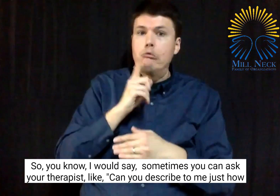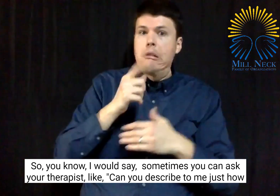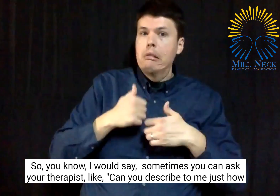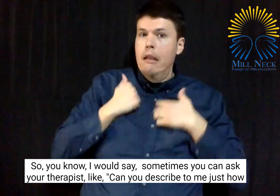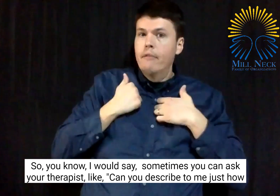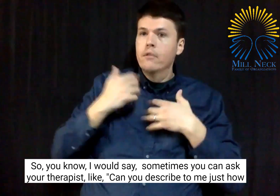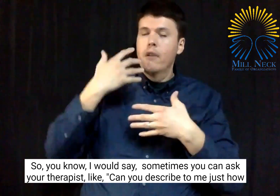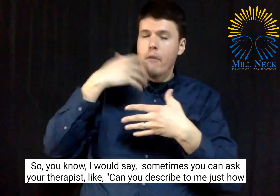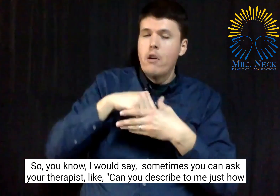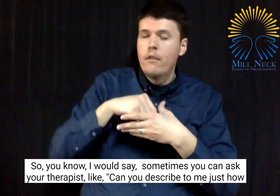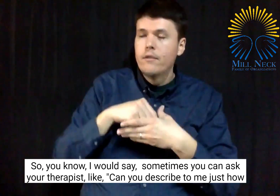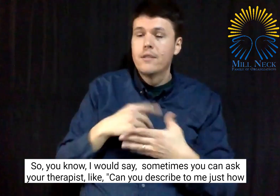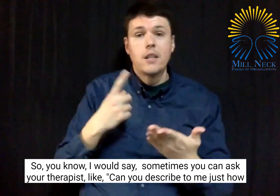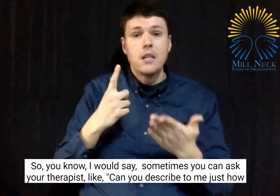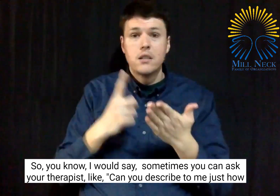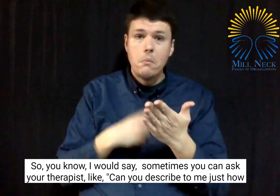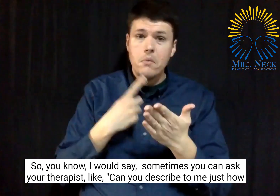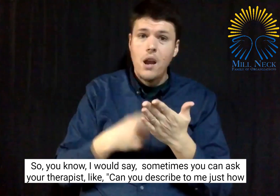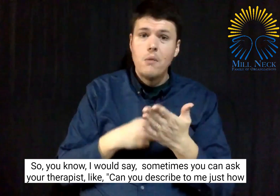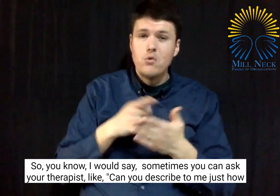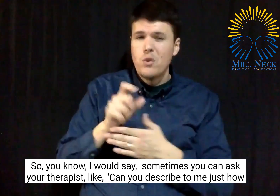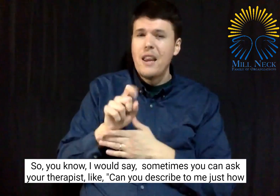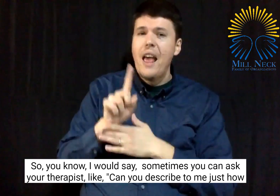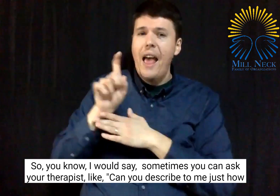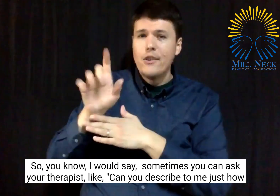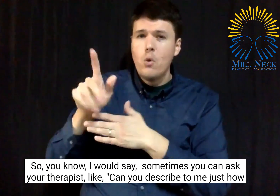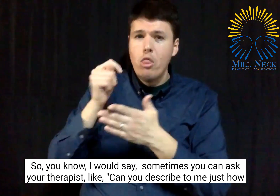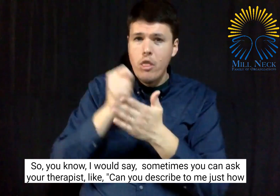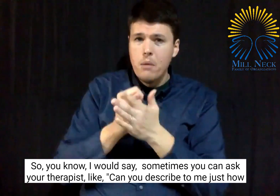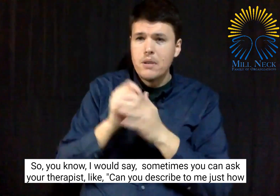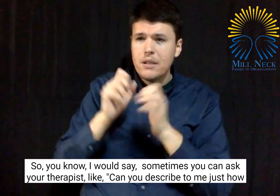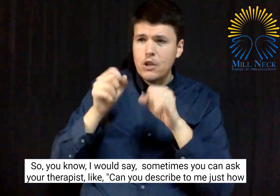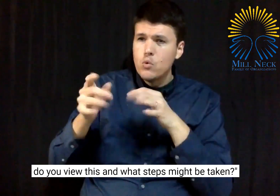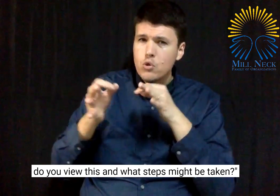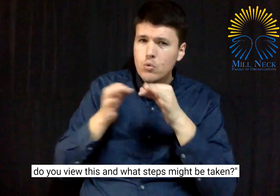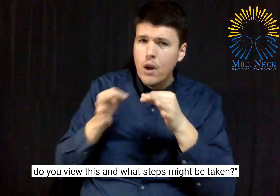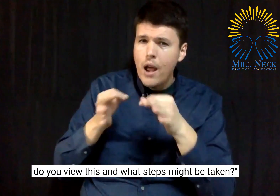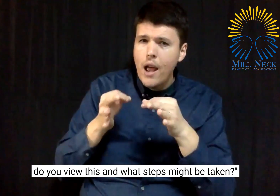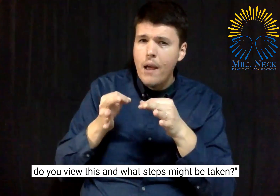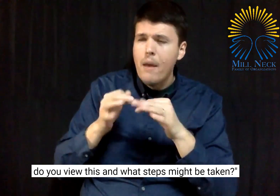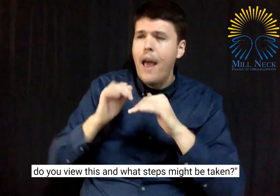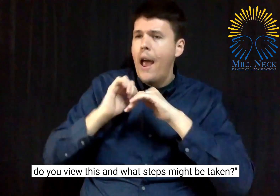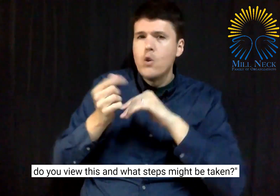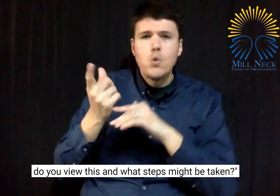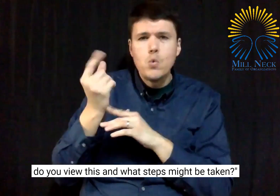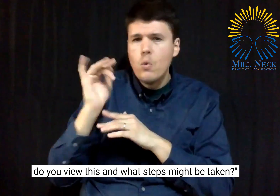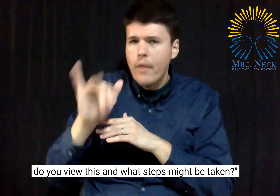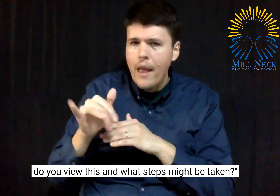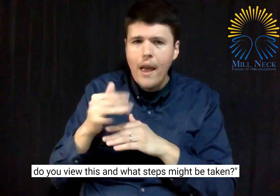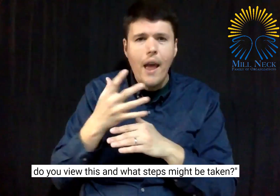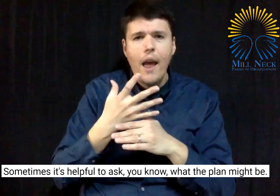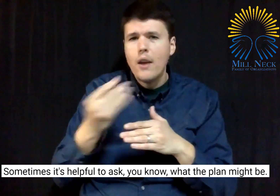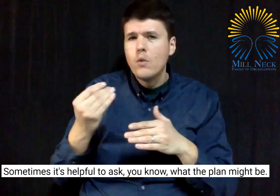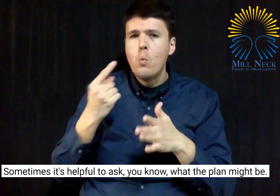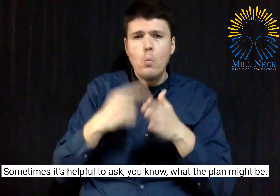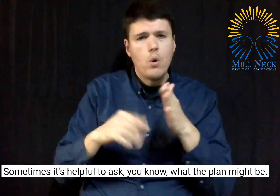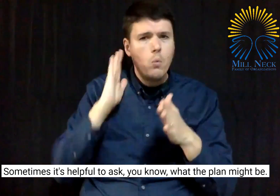say sometimes you can ask your therapist, like, can you describe to me just how do you view this and what steps might we take? And sometimes it's helpful to